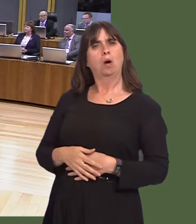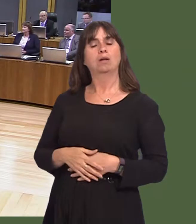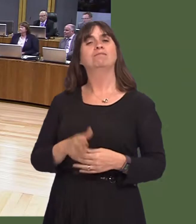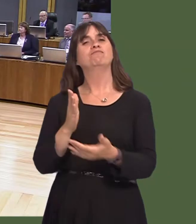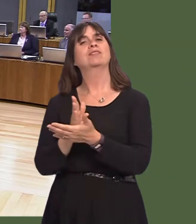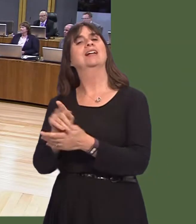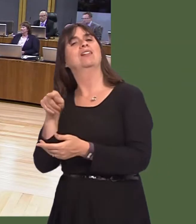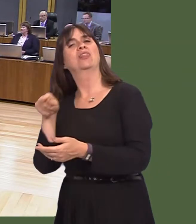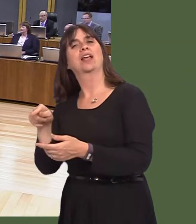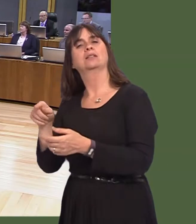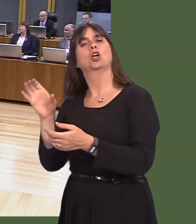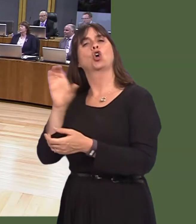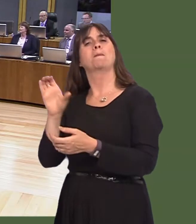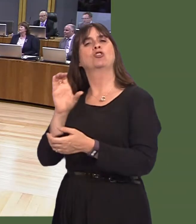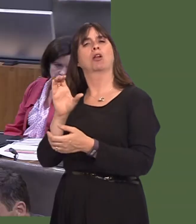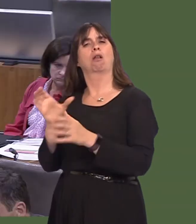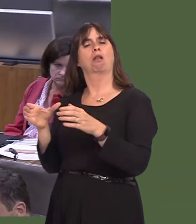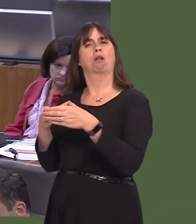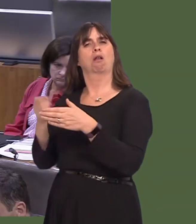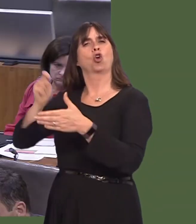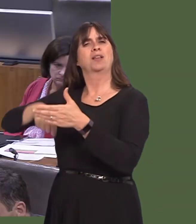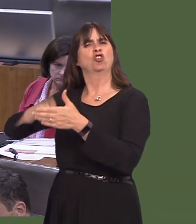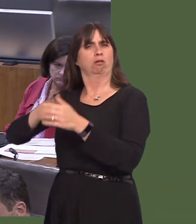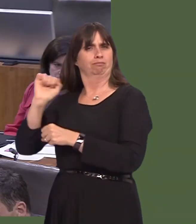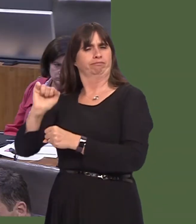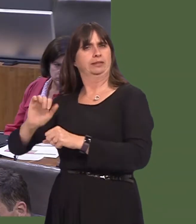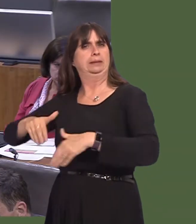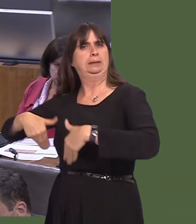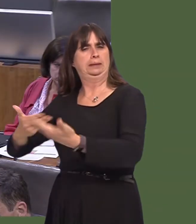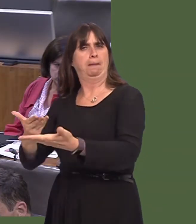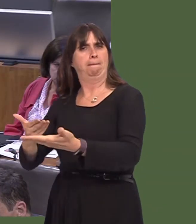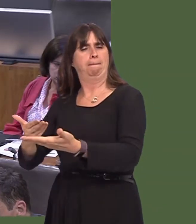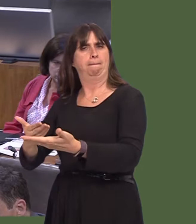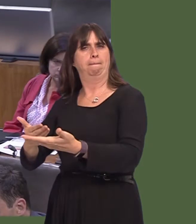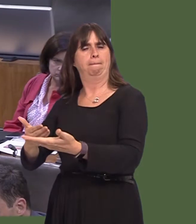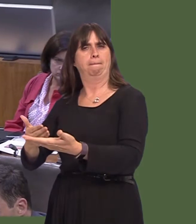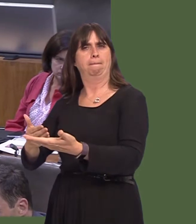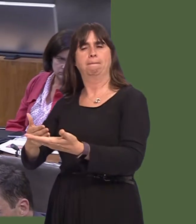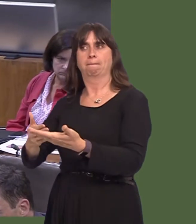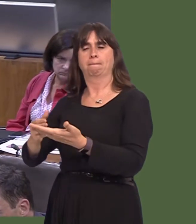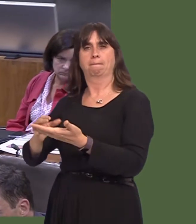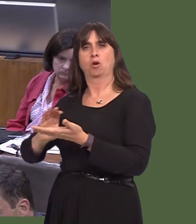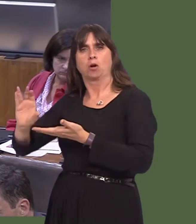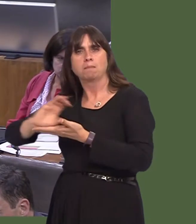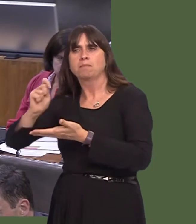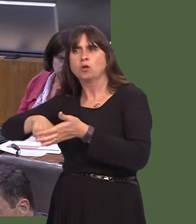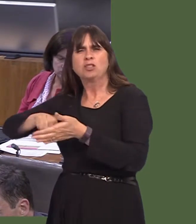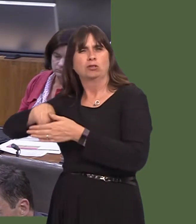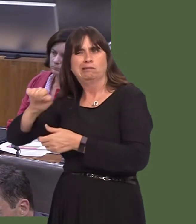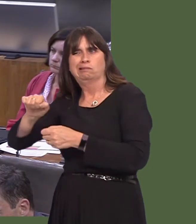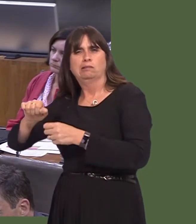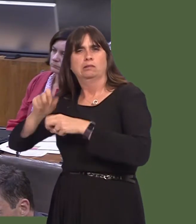really for the Commission in terms of the petition system. But I hear what she says. As far as we're concerned as government,